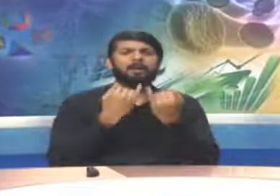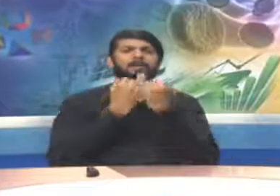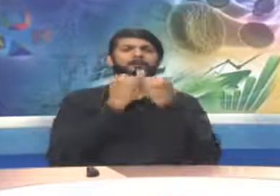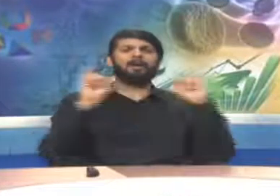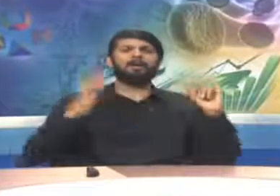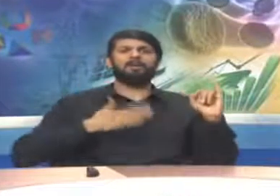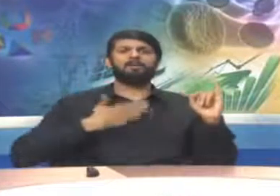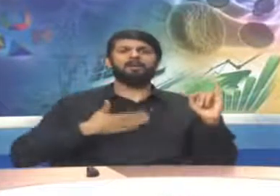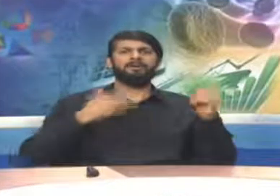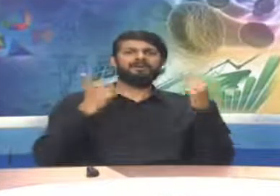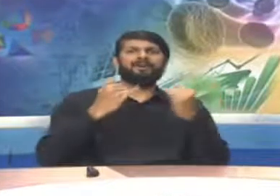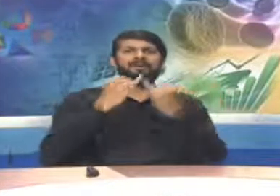which exists